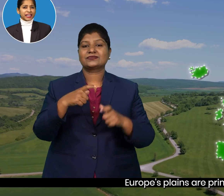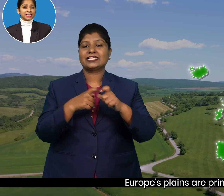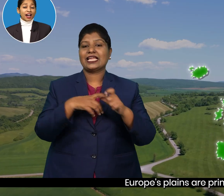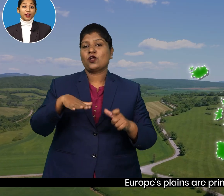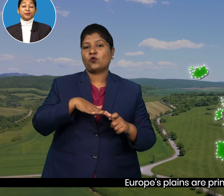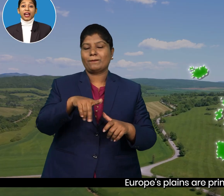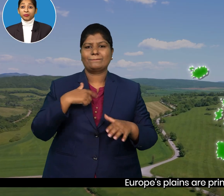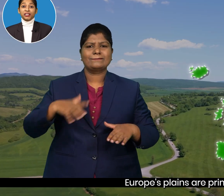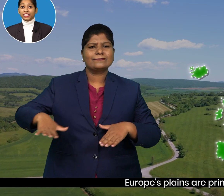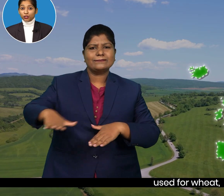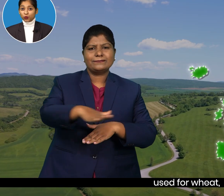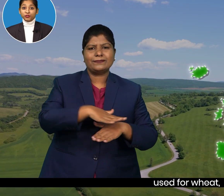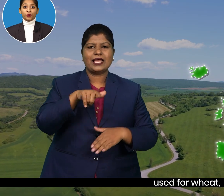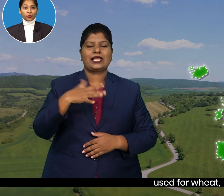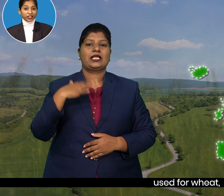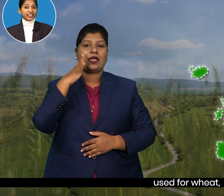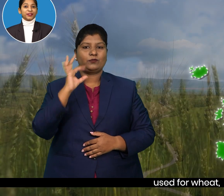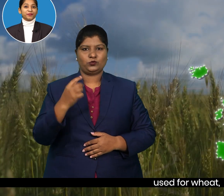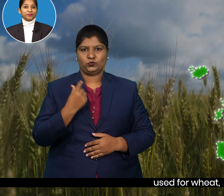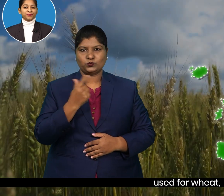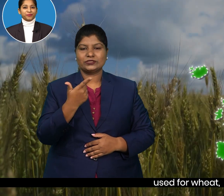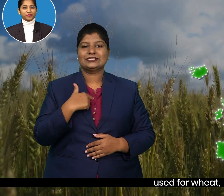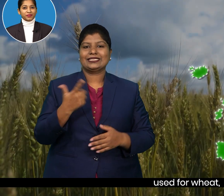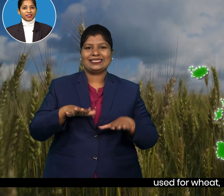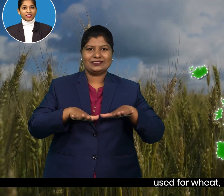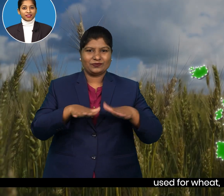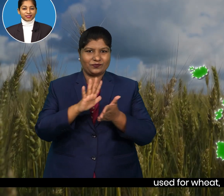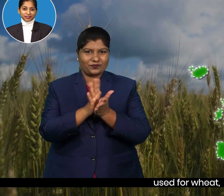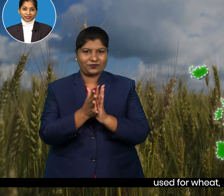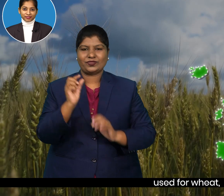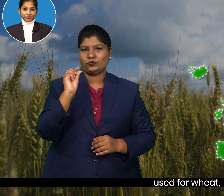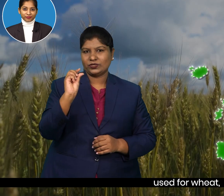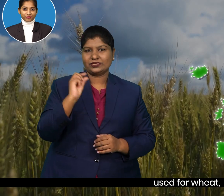Europe's plains are primarily used for wheat,